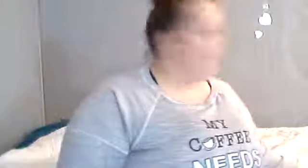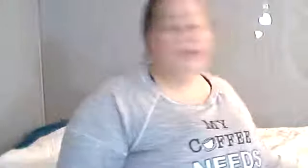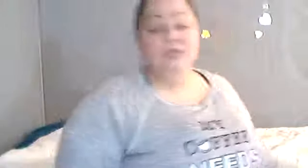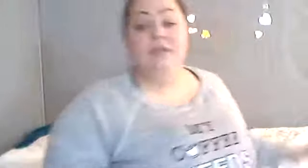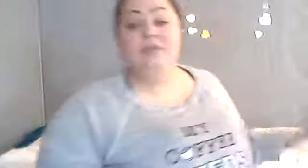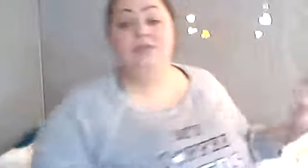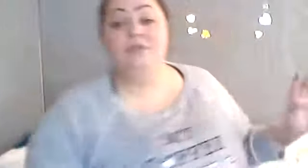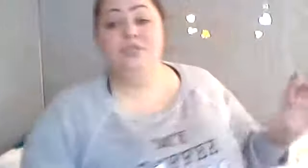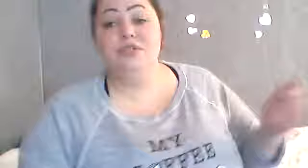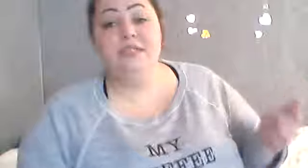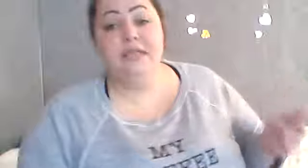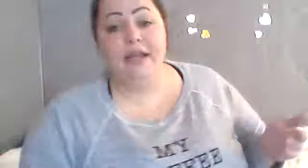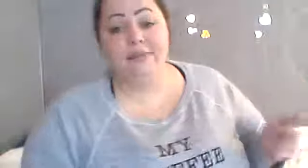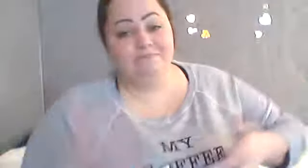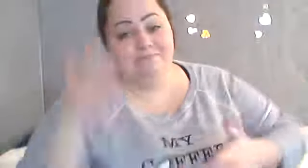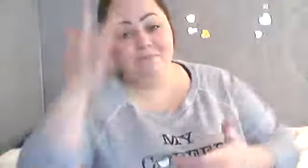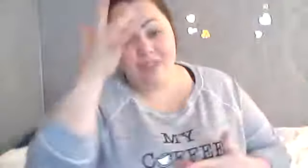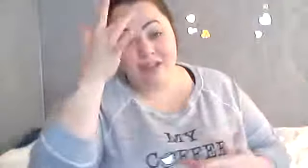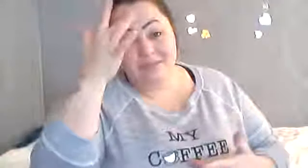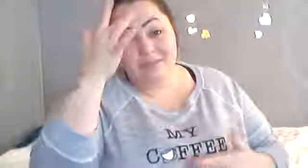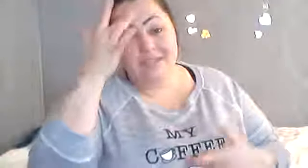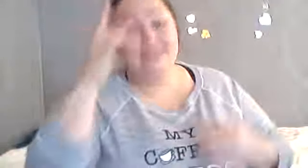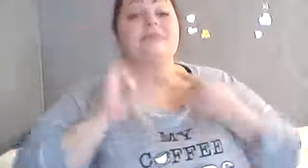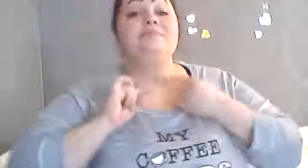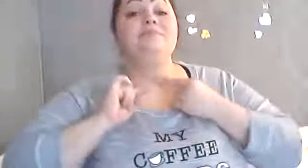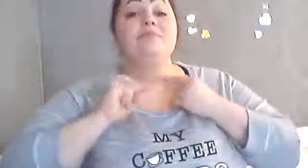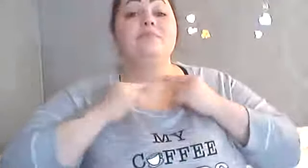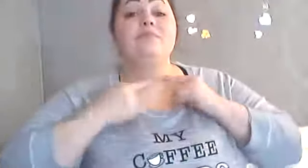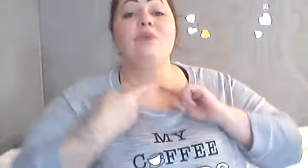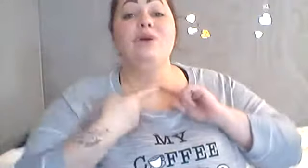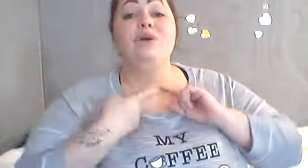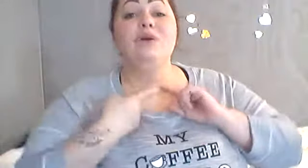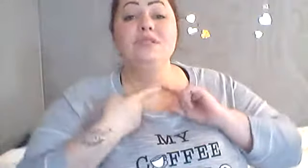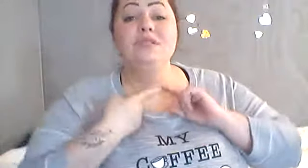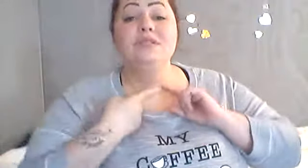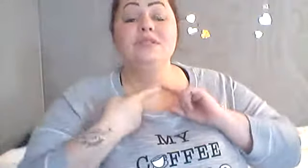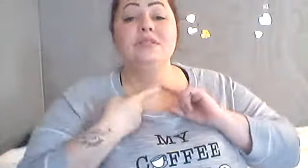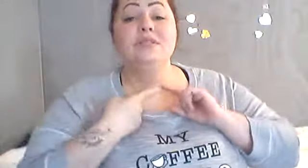and you can't use your voice, you could say like sick, hurts,